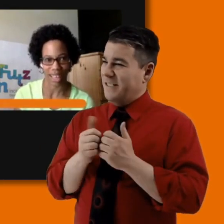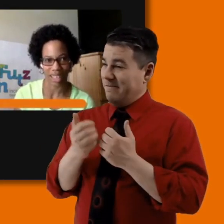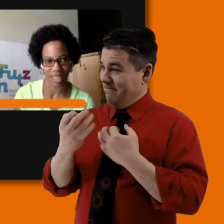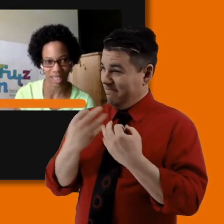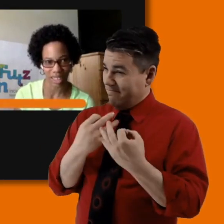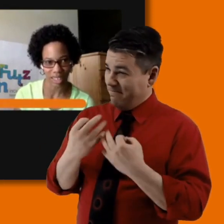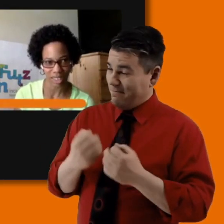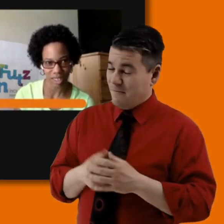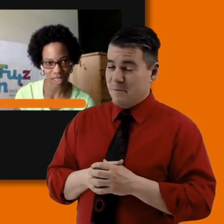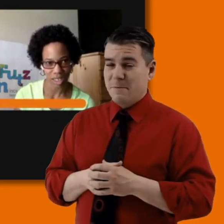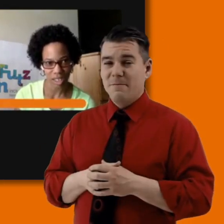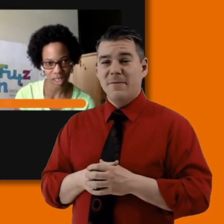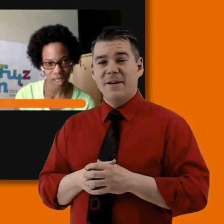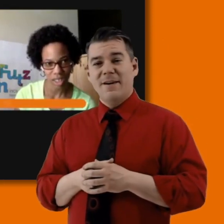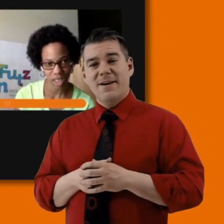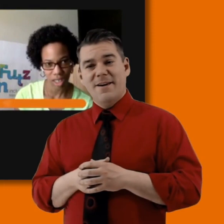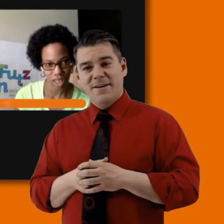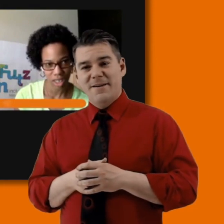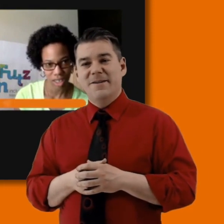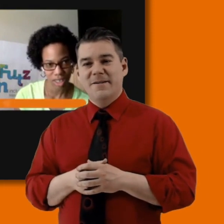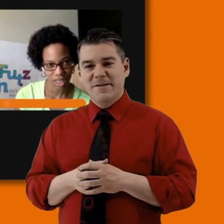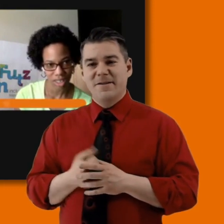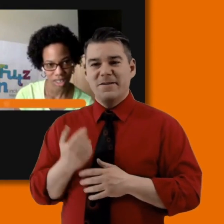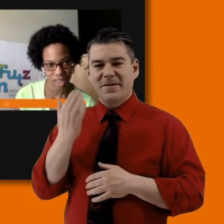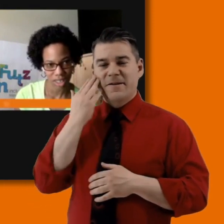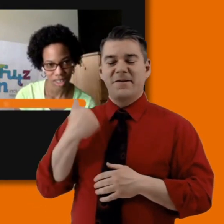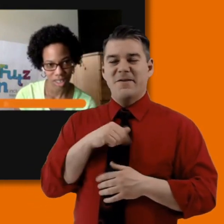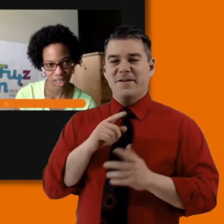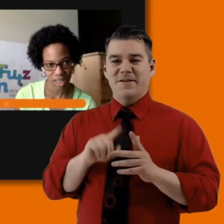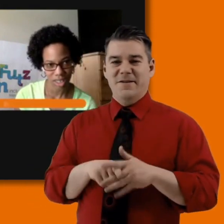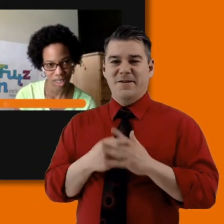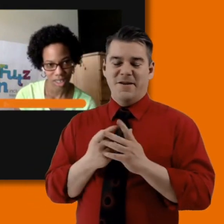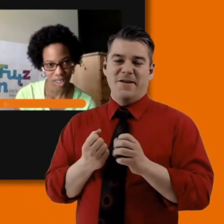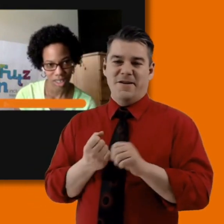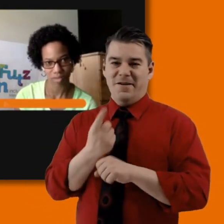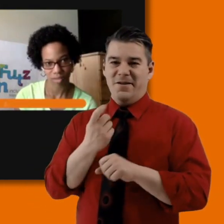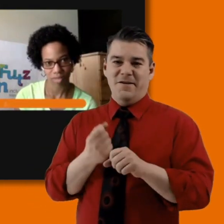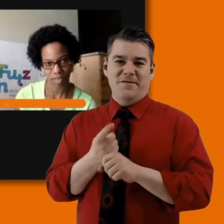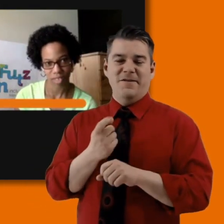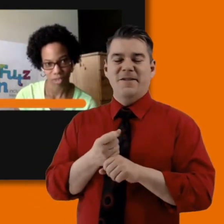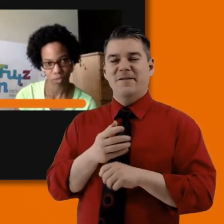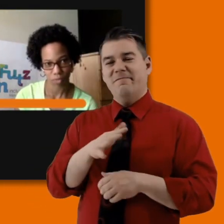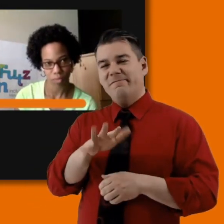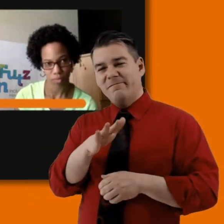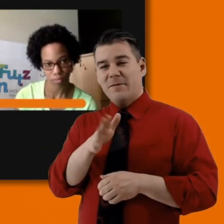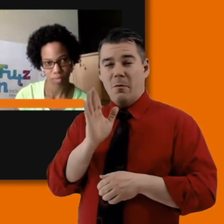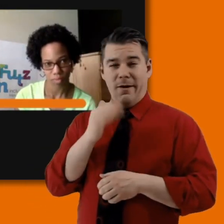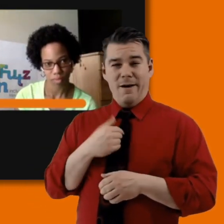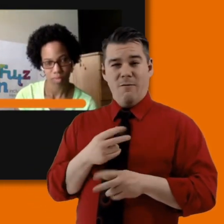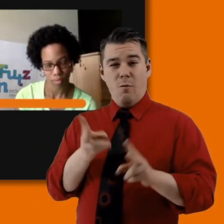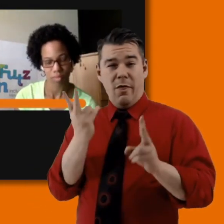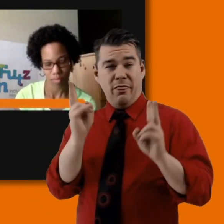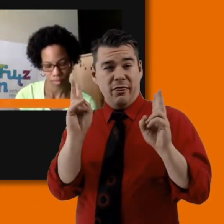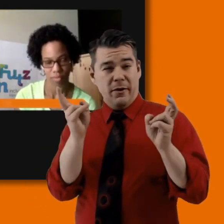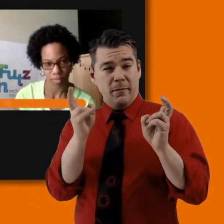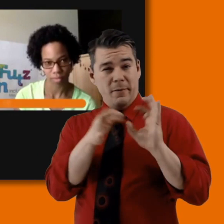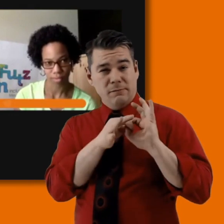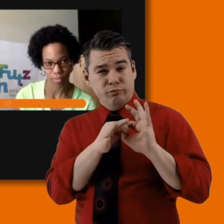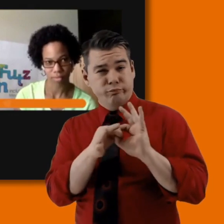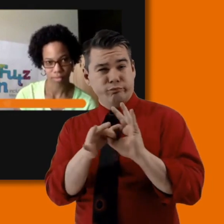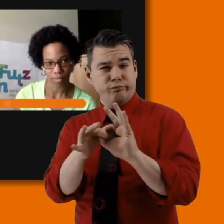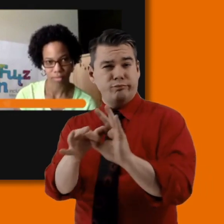bit about that? Yeah, we start every year with, kind of just, is there going to be a theme just